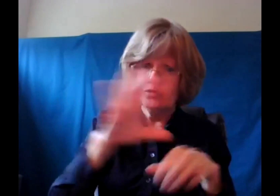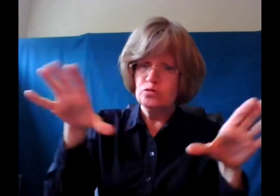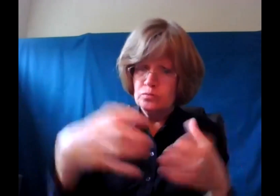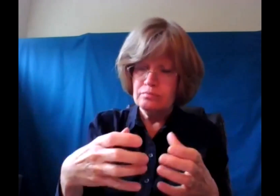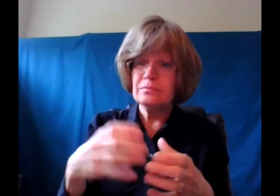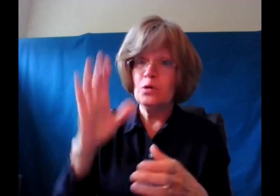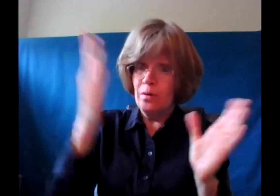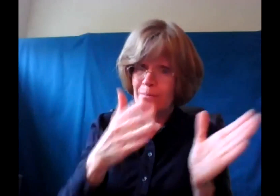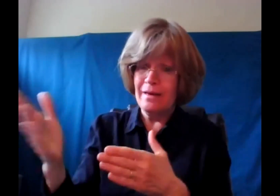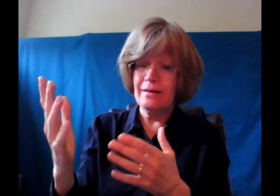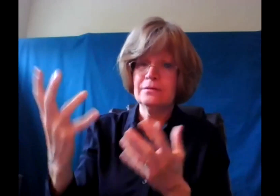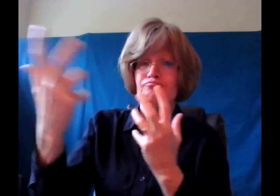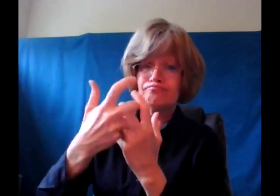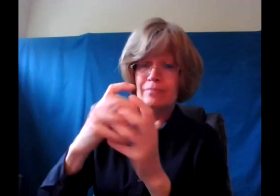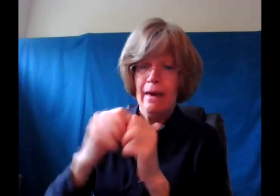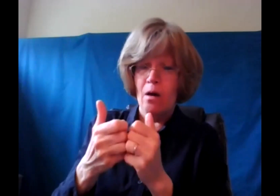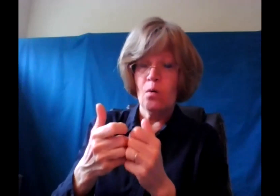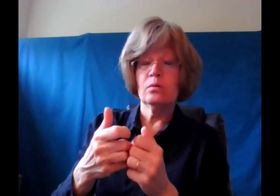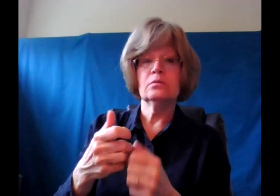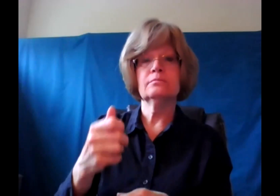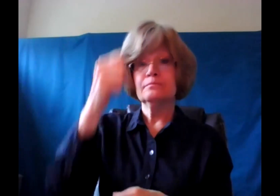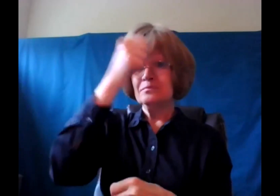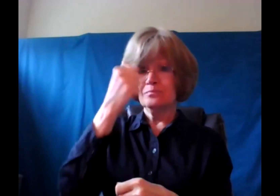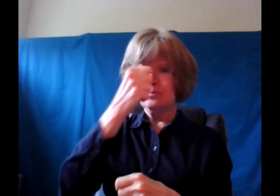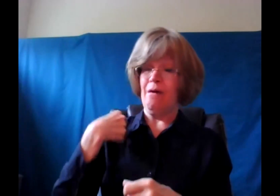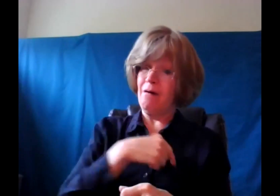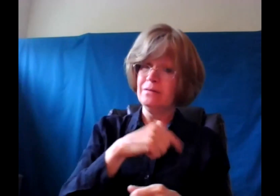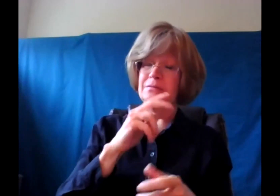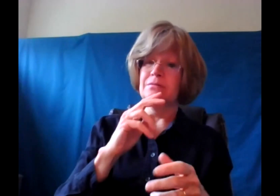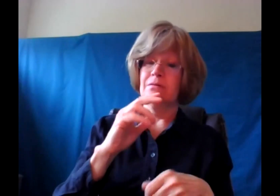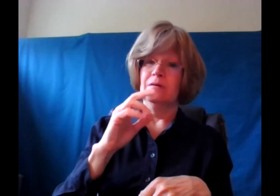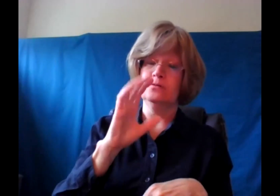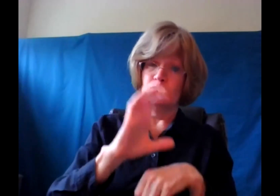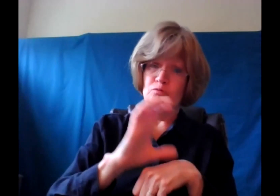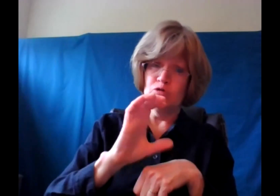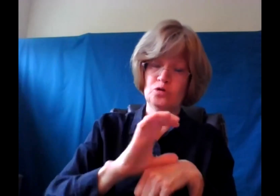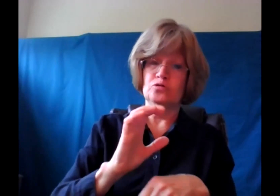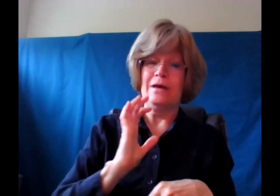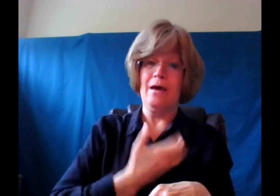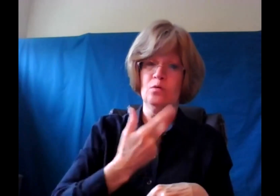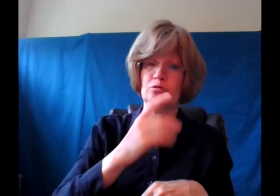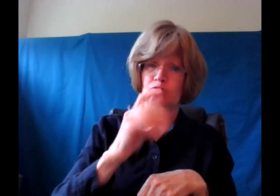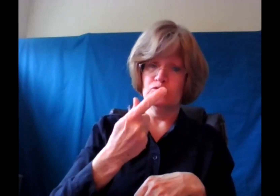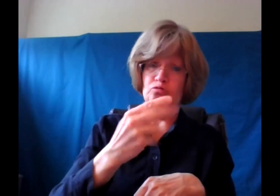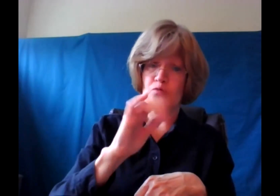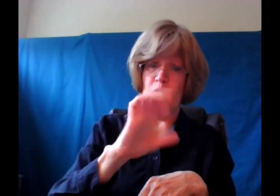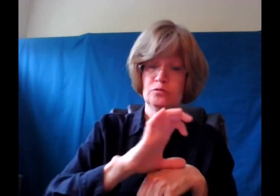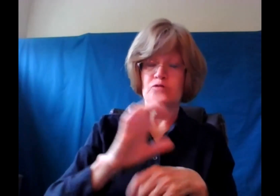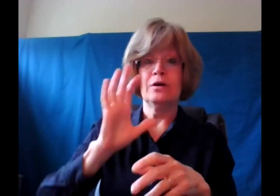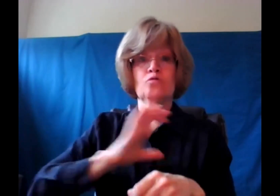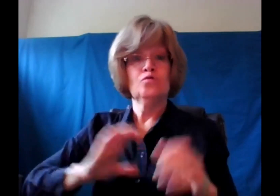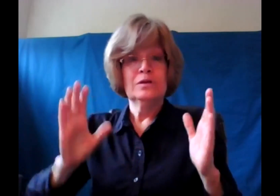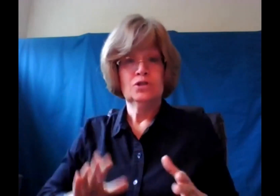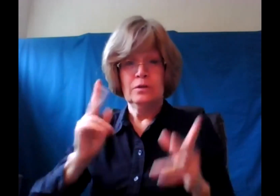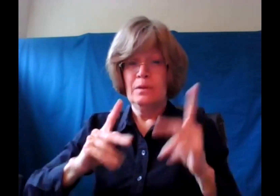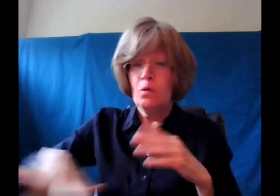Anoint us, the people of Grove United Methodist Church, and our Christian brothers and sisters throughout the world with your spirit